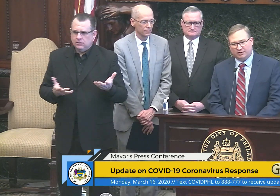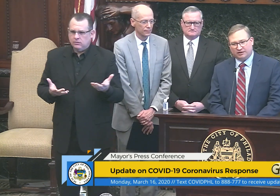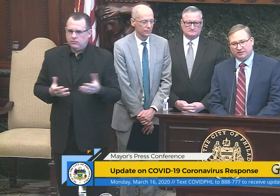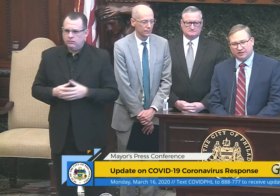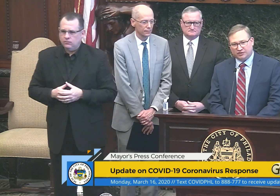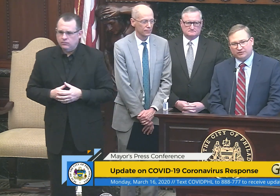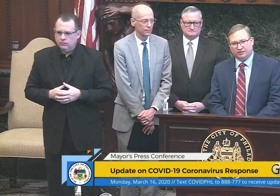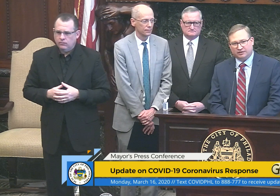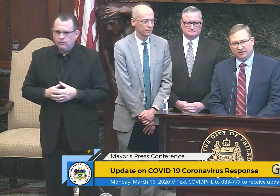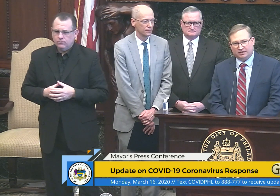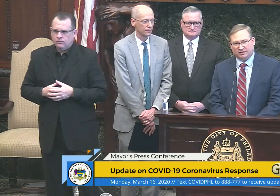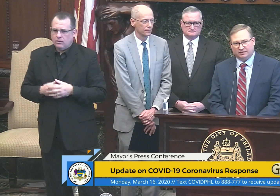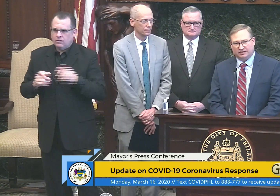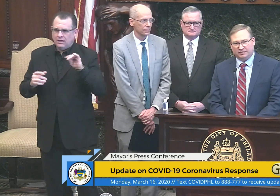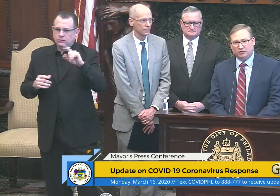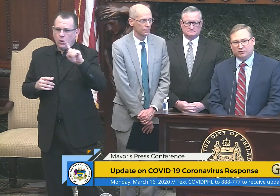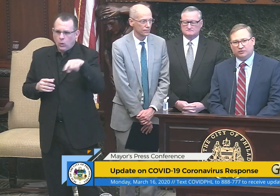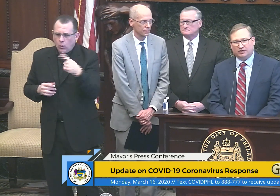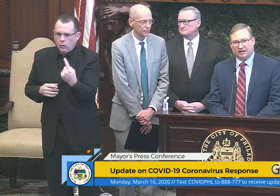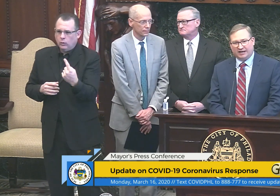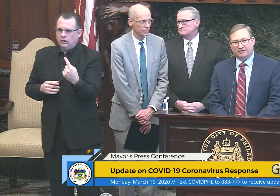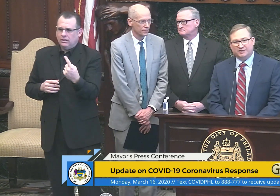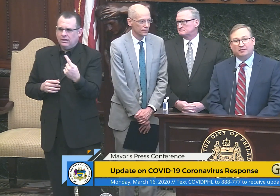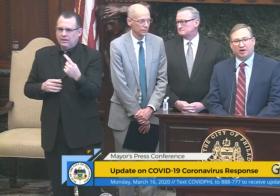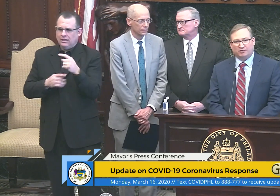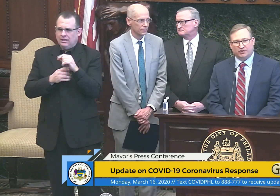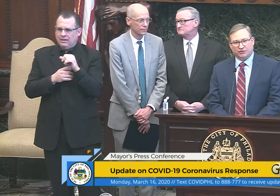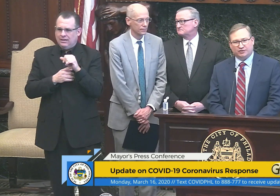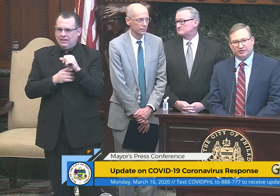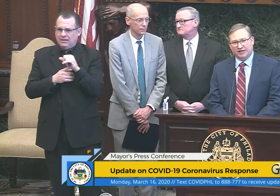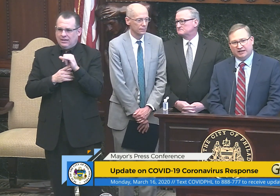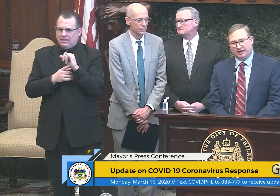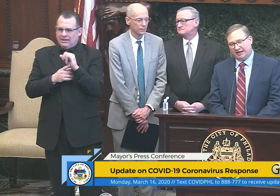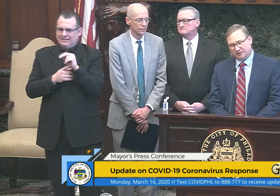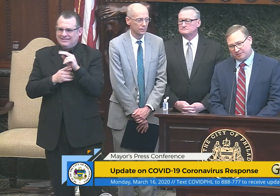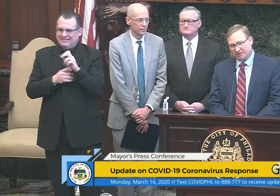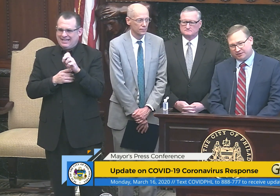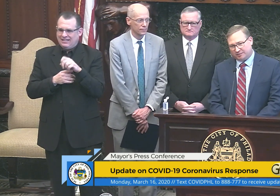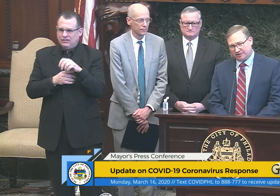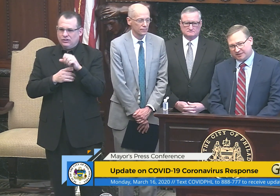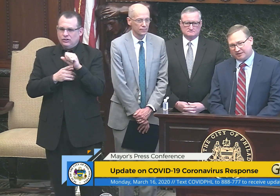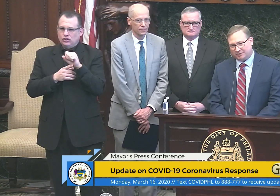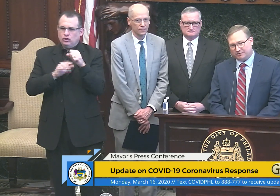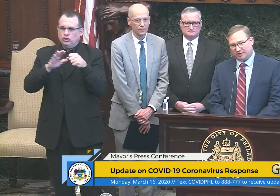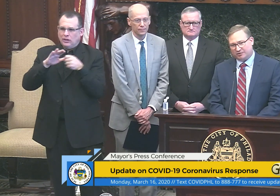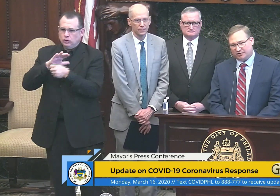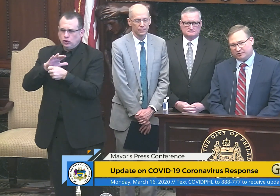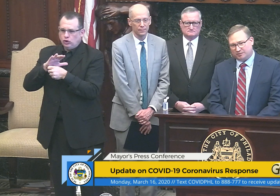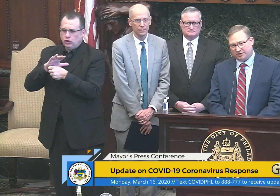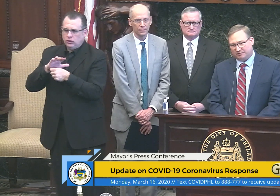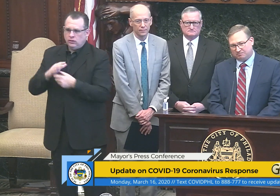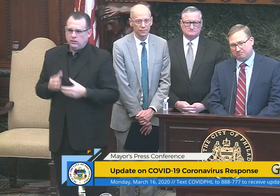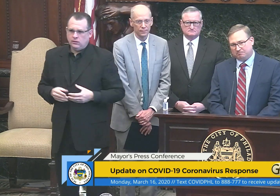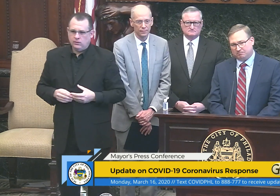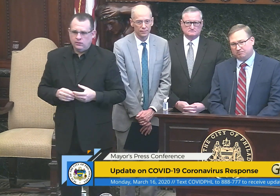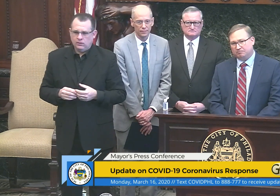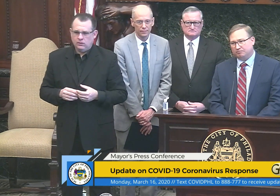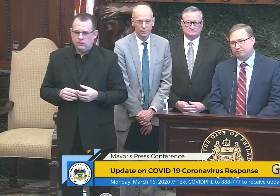only intake shelter? It will have some operations. Has not been determined exactly what those operations will be